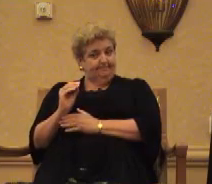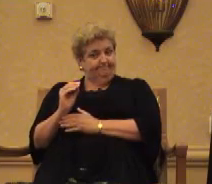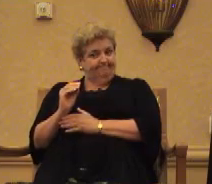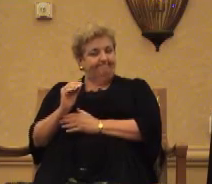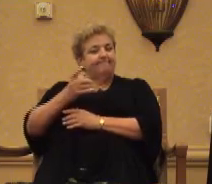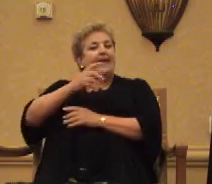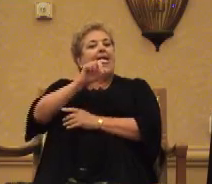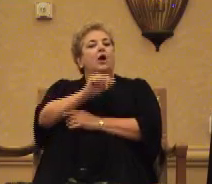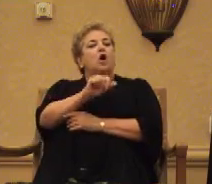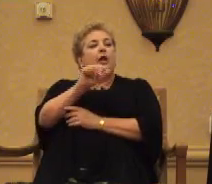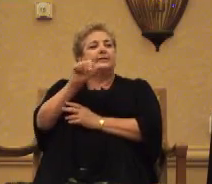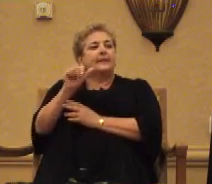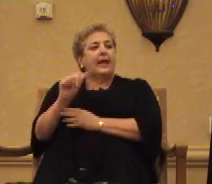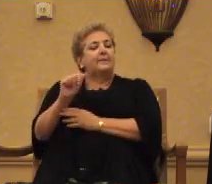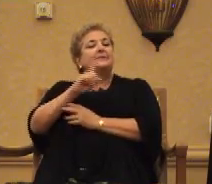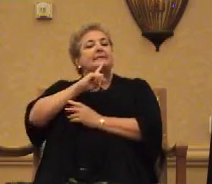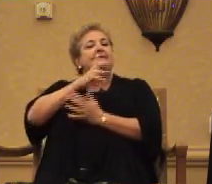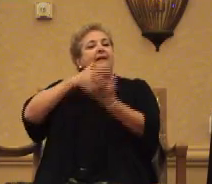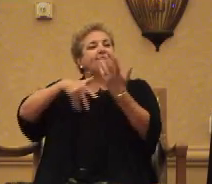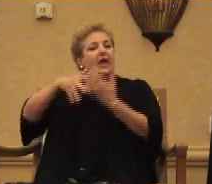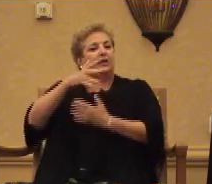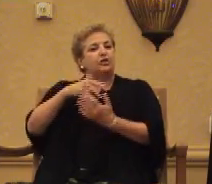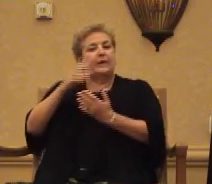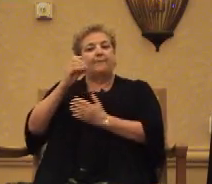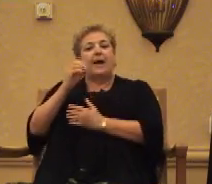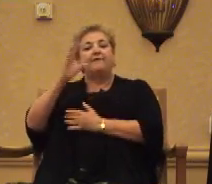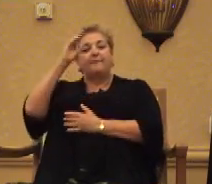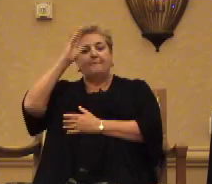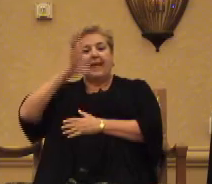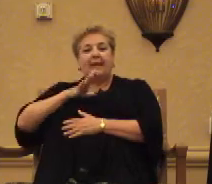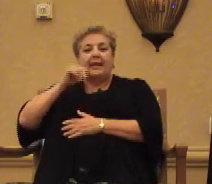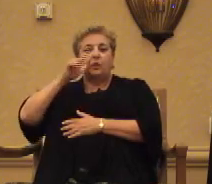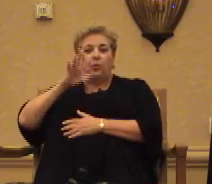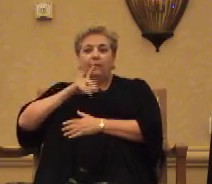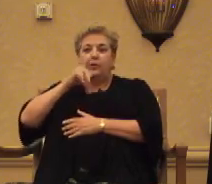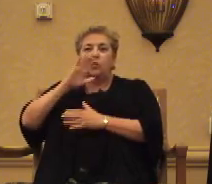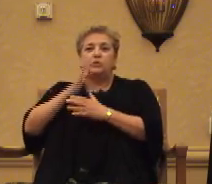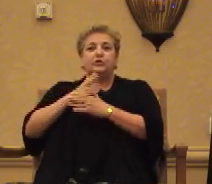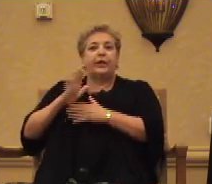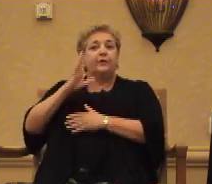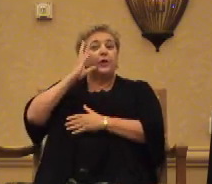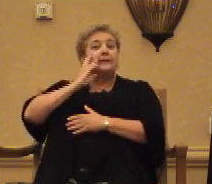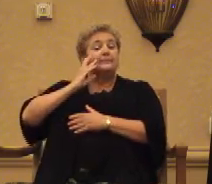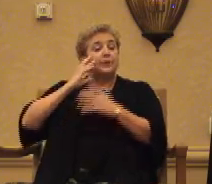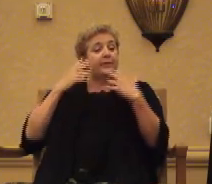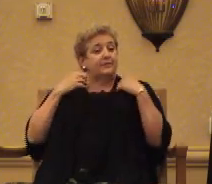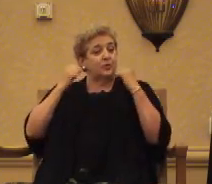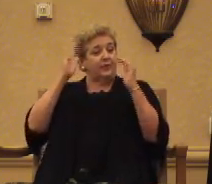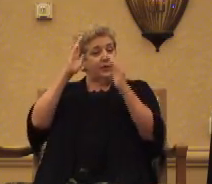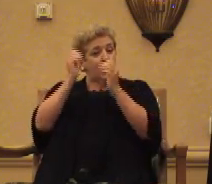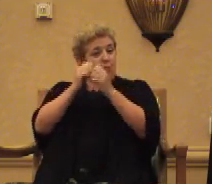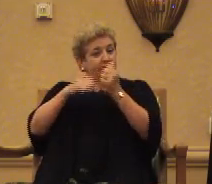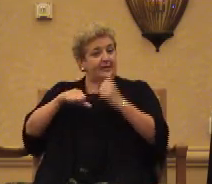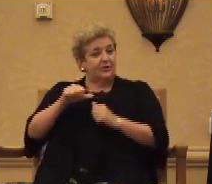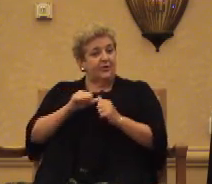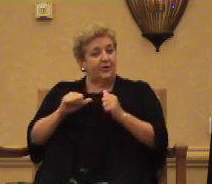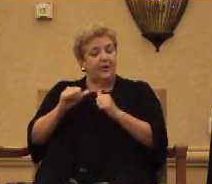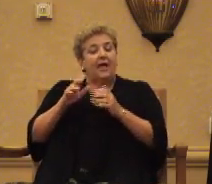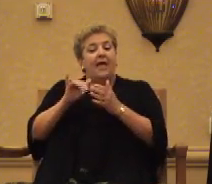Alcoholics Anonymous is a fellowship of men and women who share their experience, strength, and hope with each other, that they may